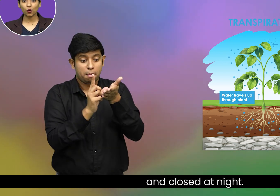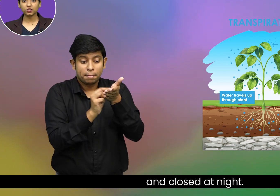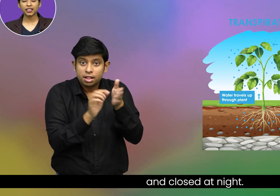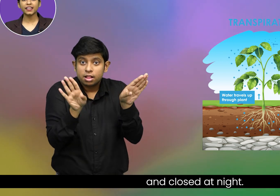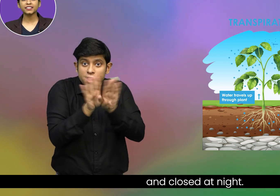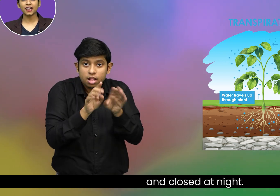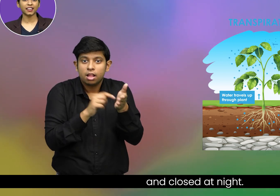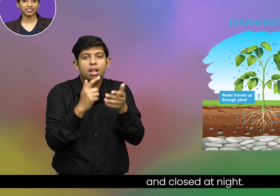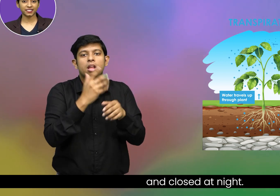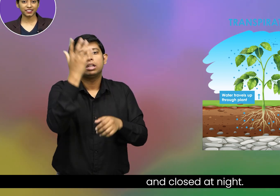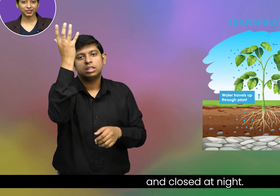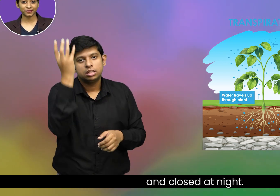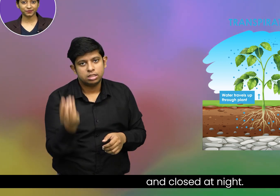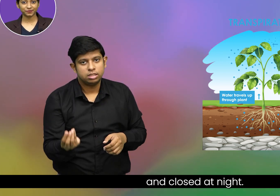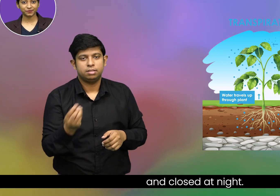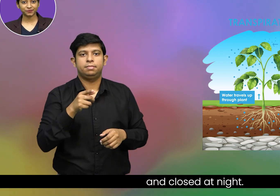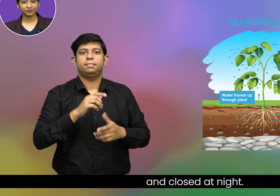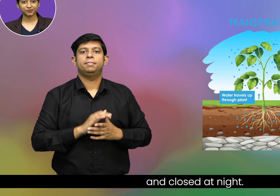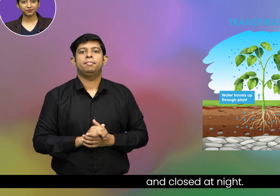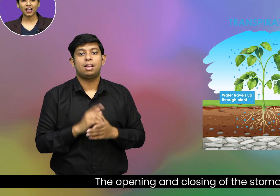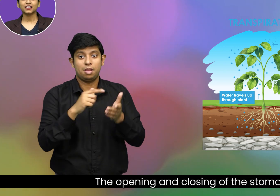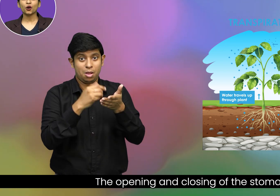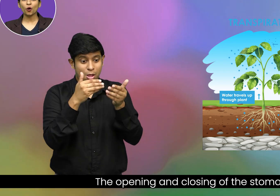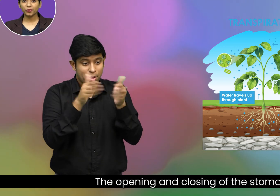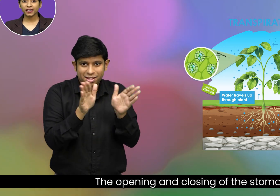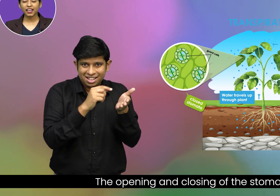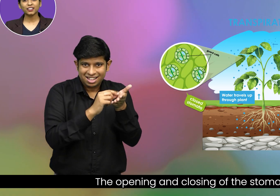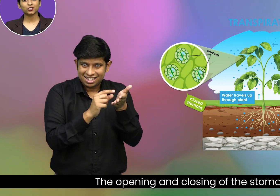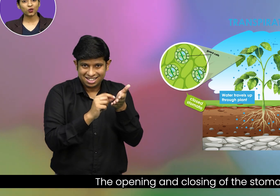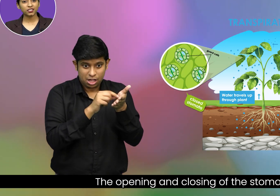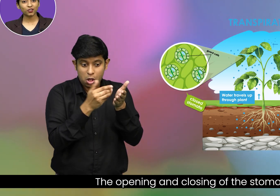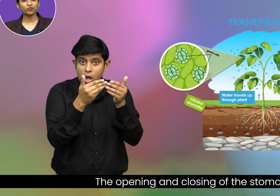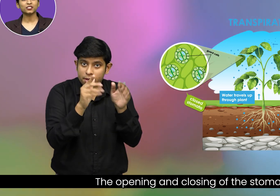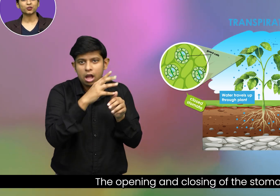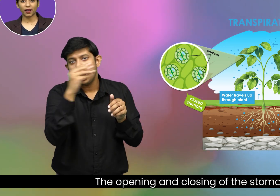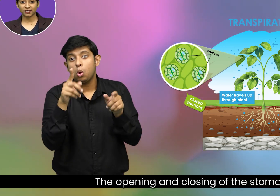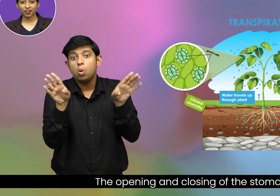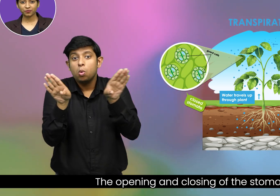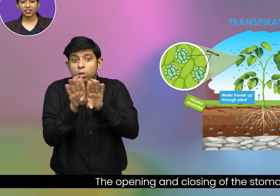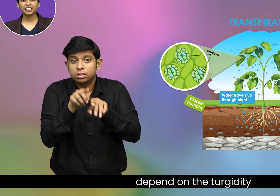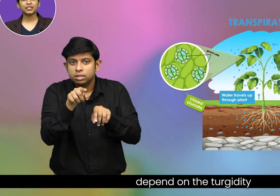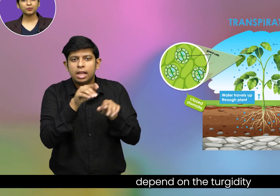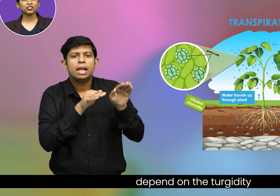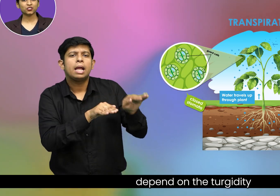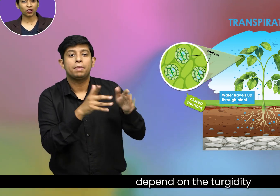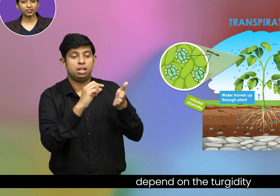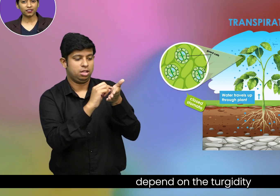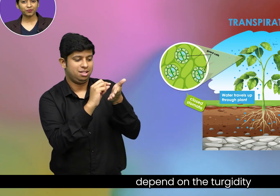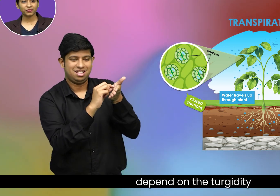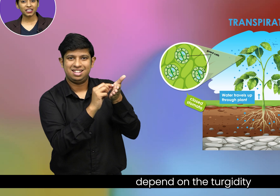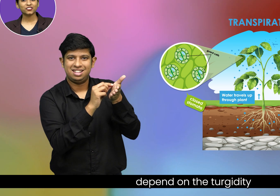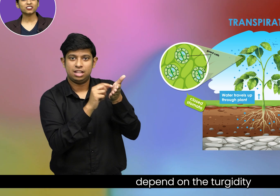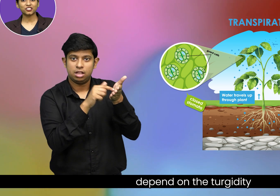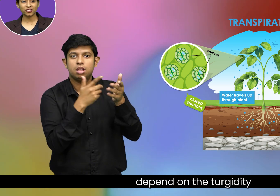and closed at night. The opening and closing of the stomata depends on